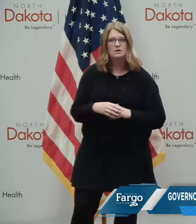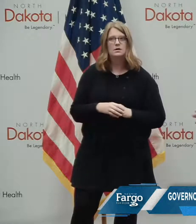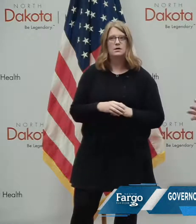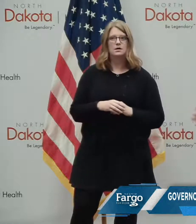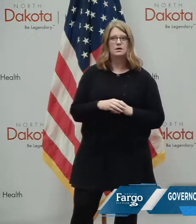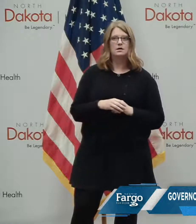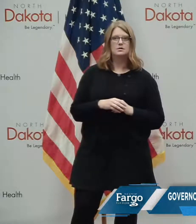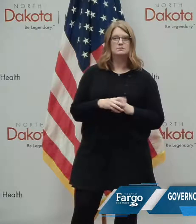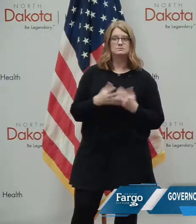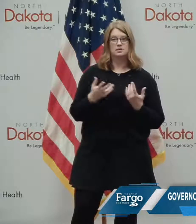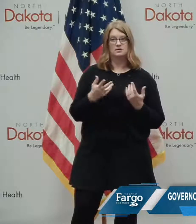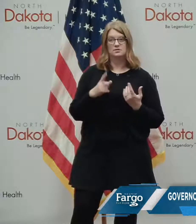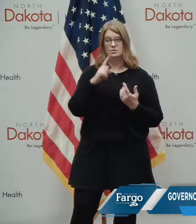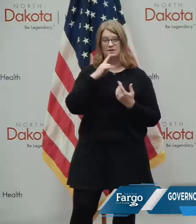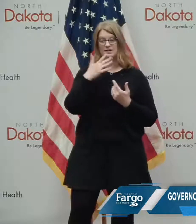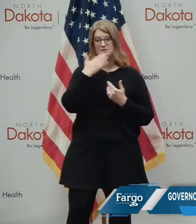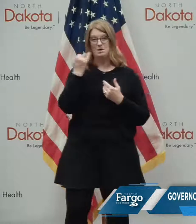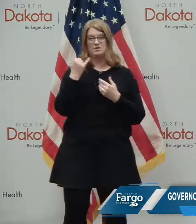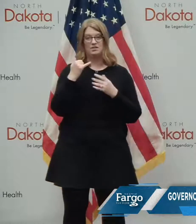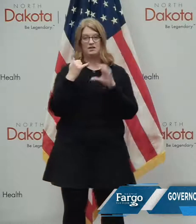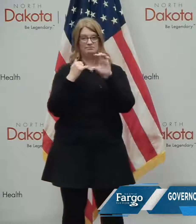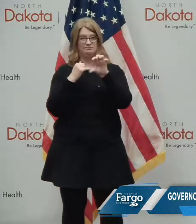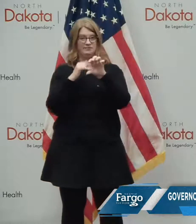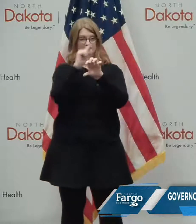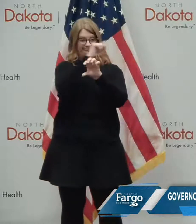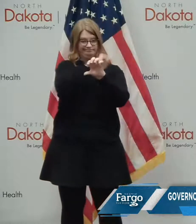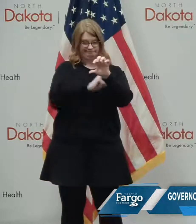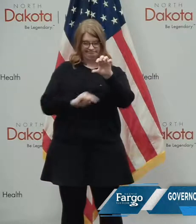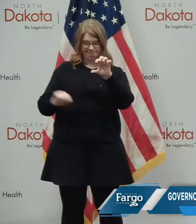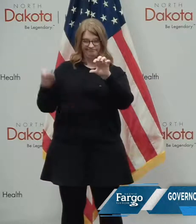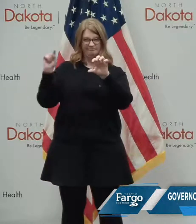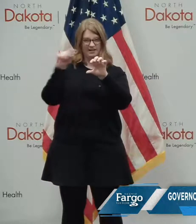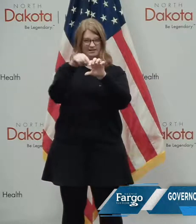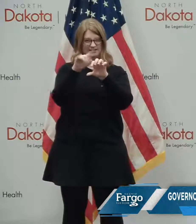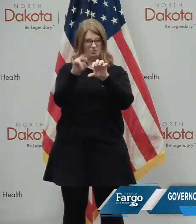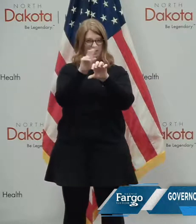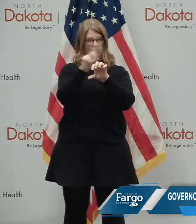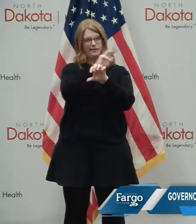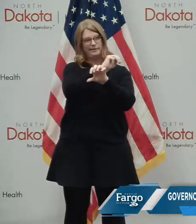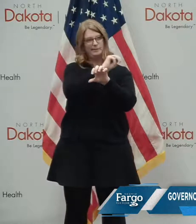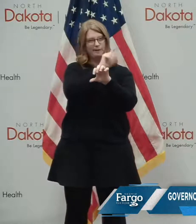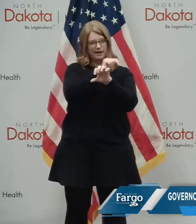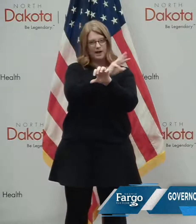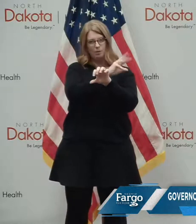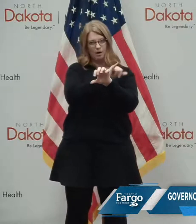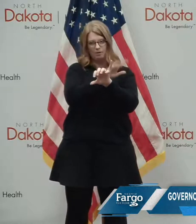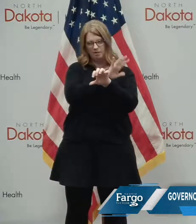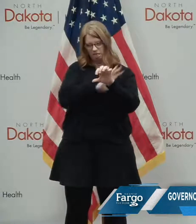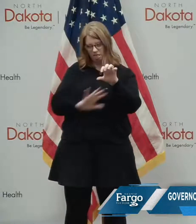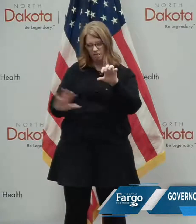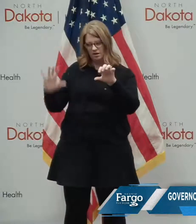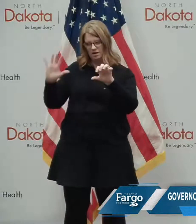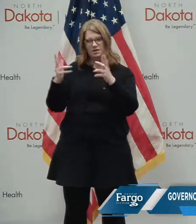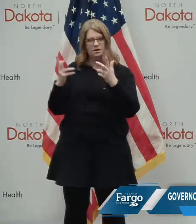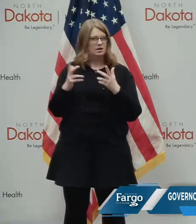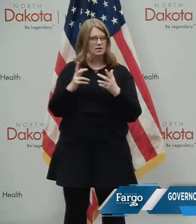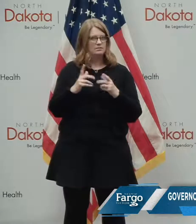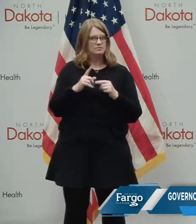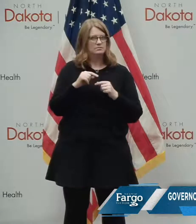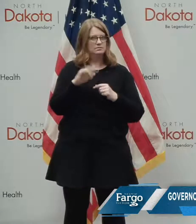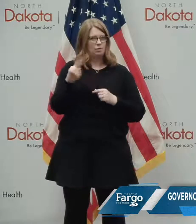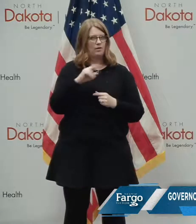the surrounding states on positivity, and we've preserved hospital capacity. So again, North Dakotans have done a lot of things to get through